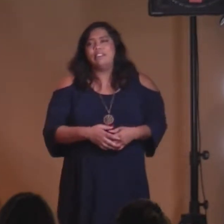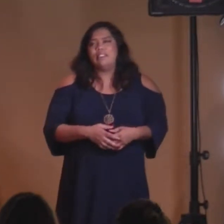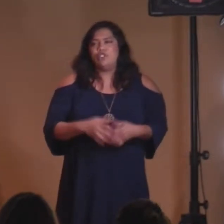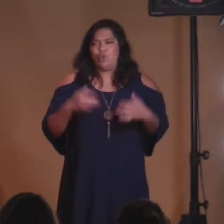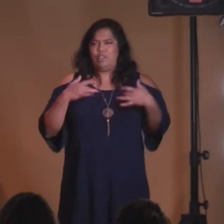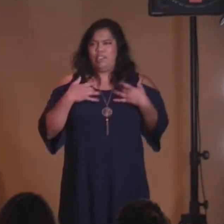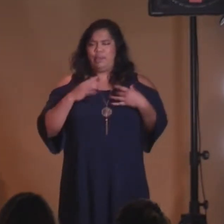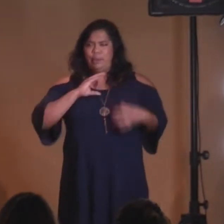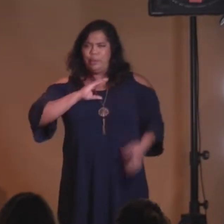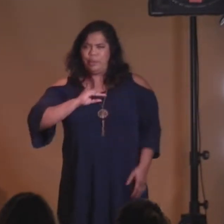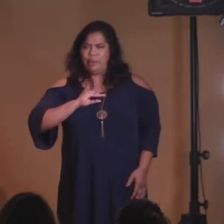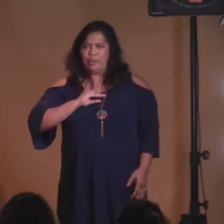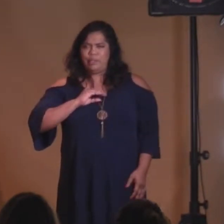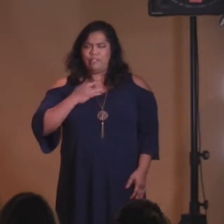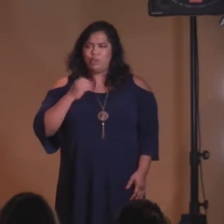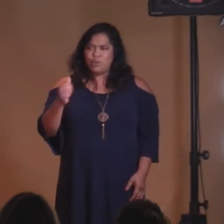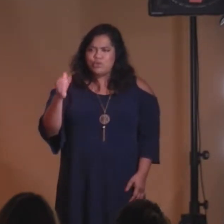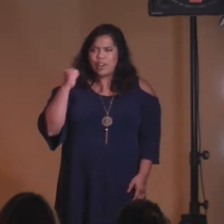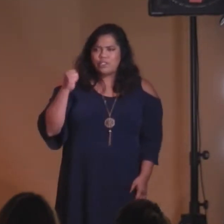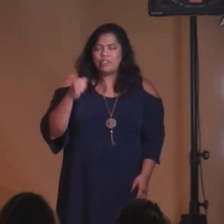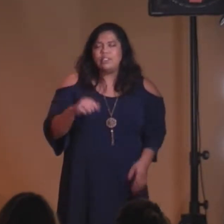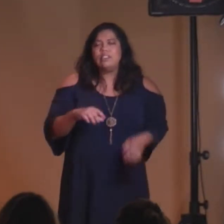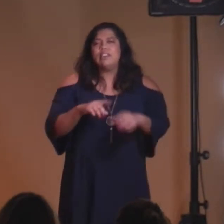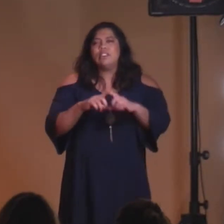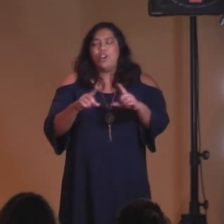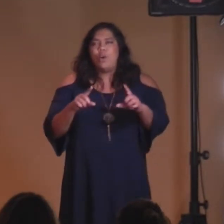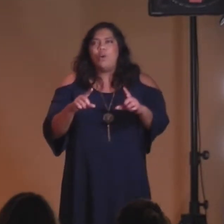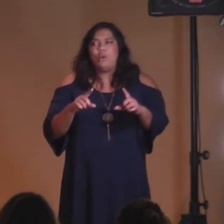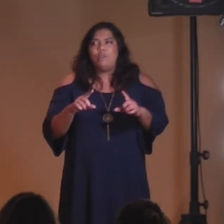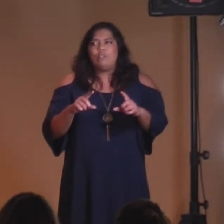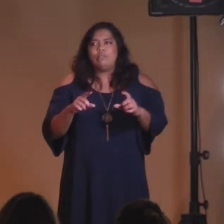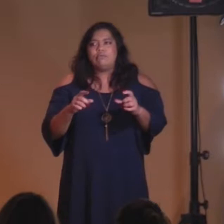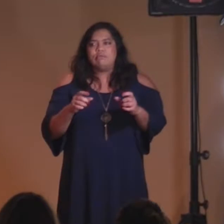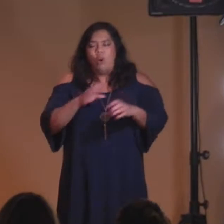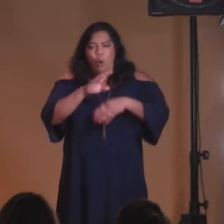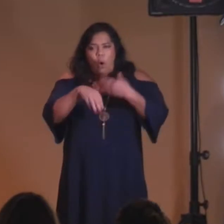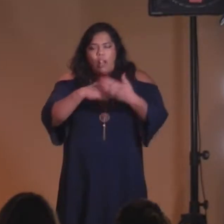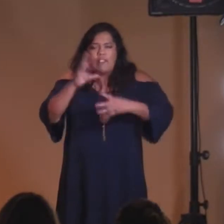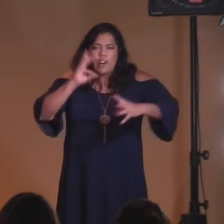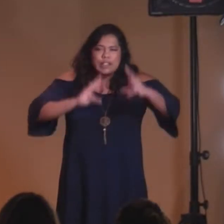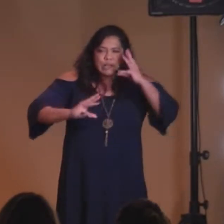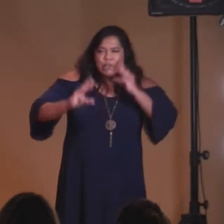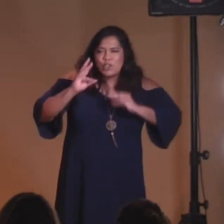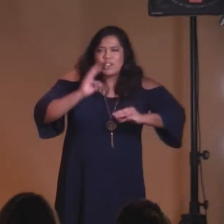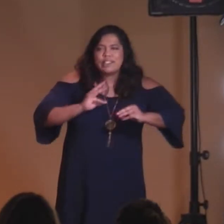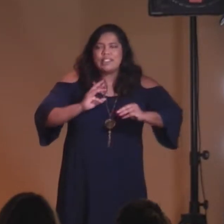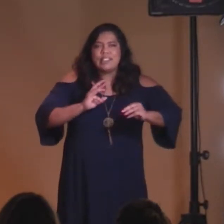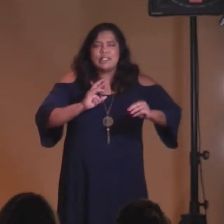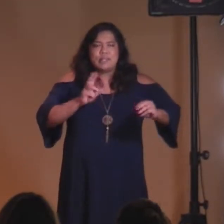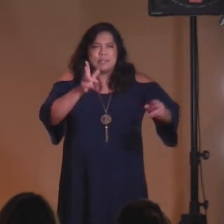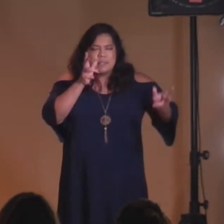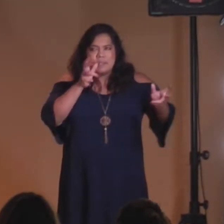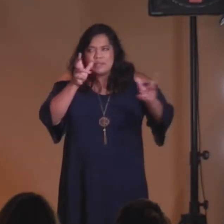carry and let the hypothalamus trigger fear within us. The fear of, what